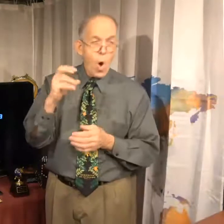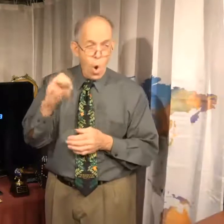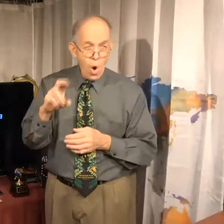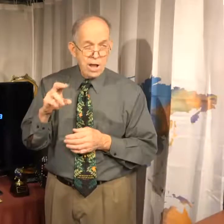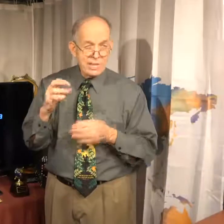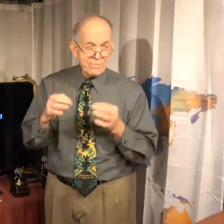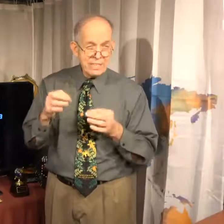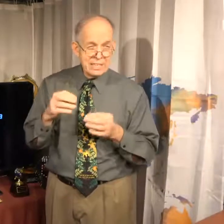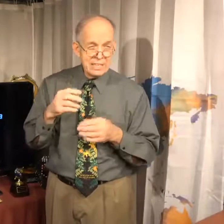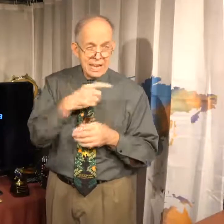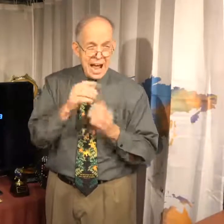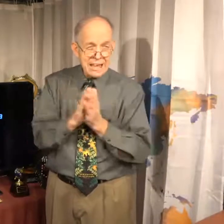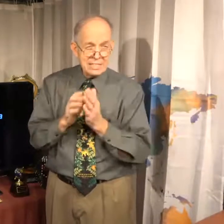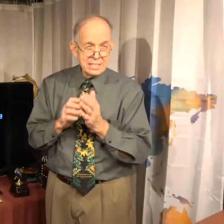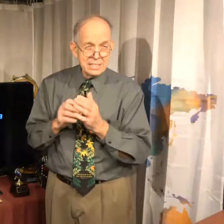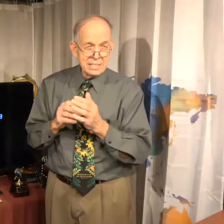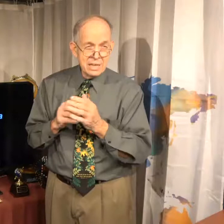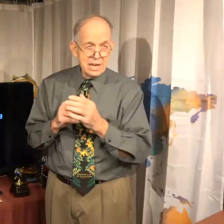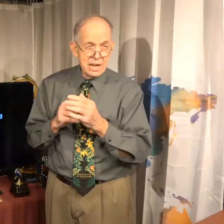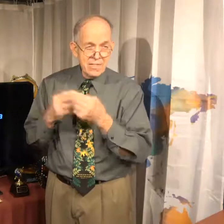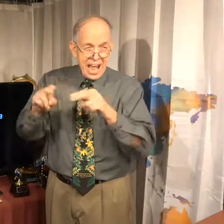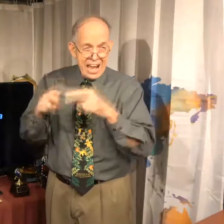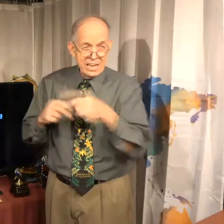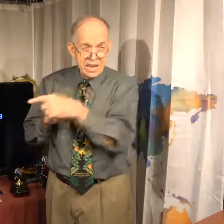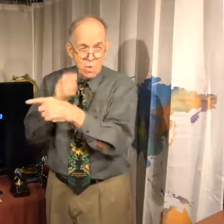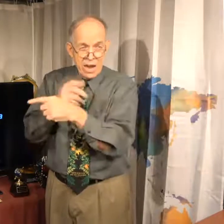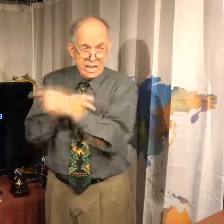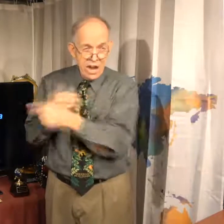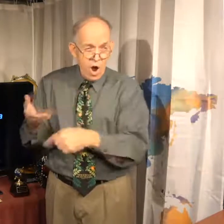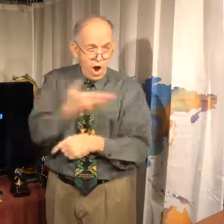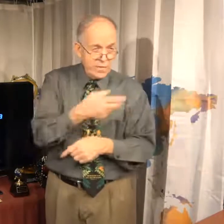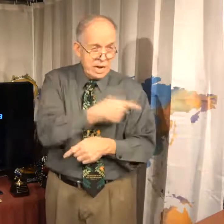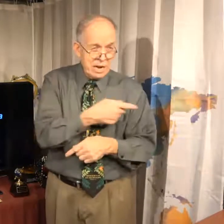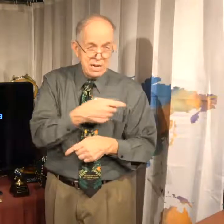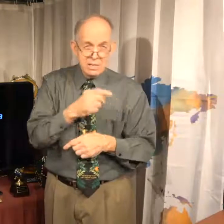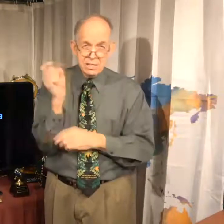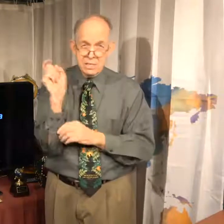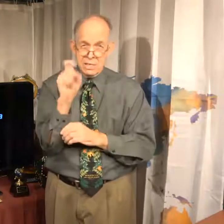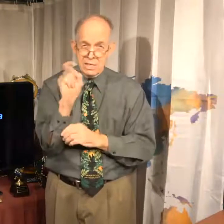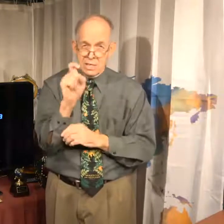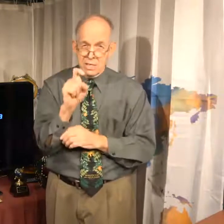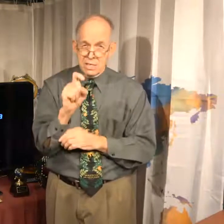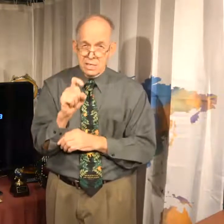Or if he asks the egg, will he offer him a